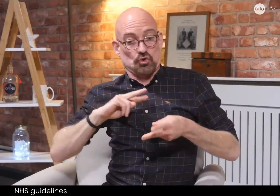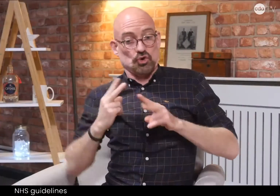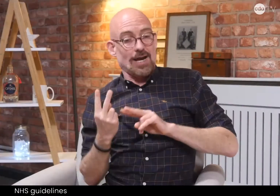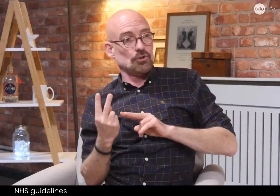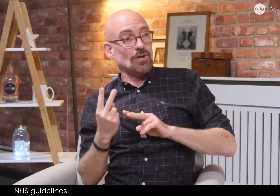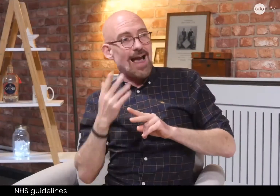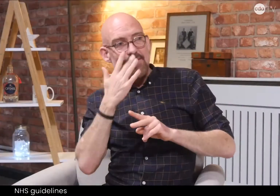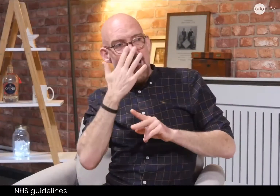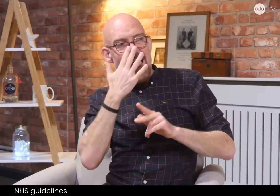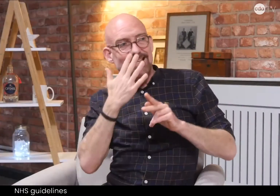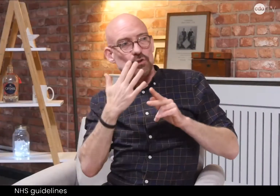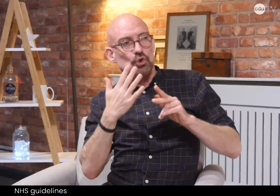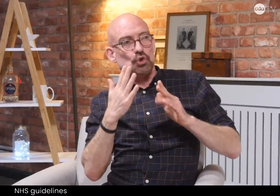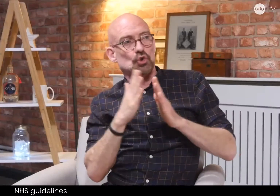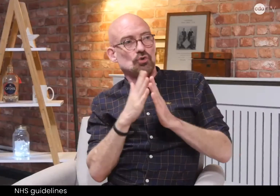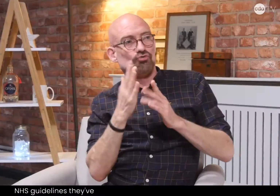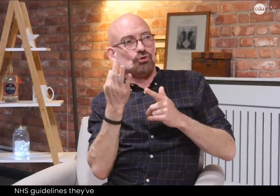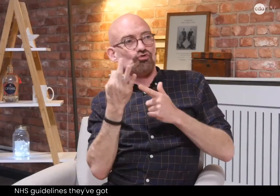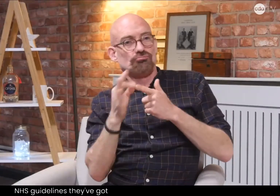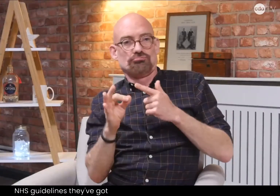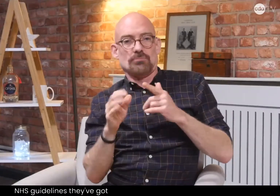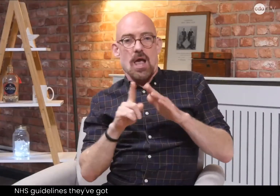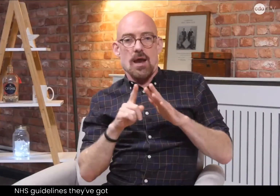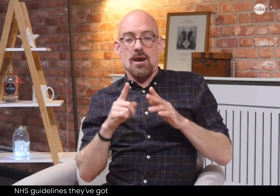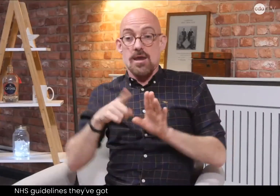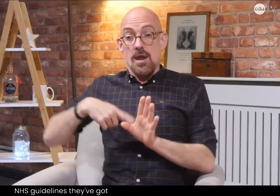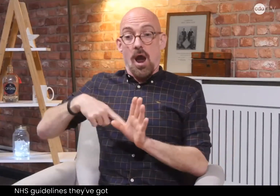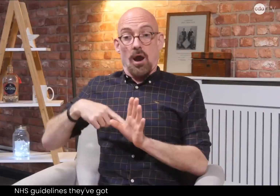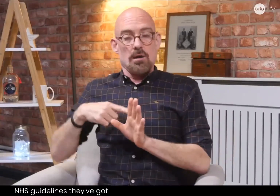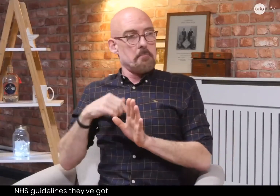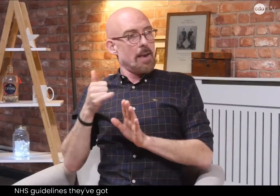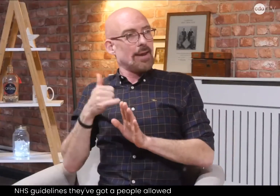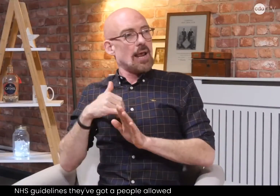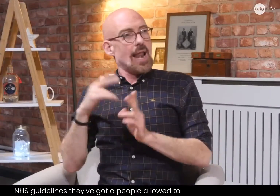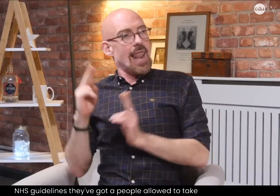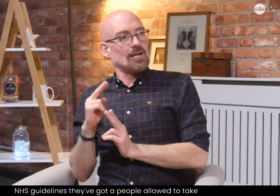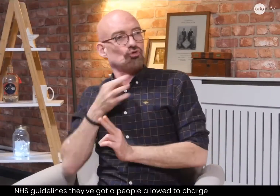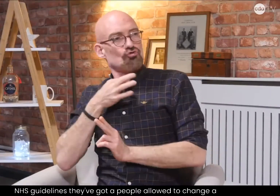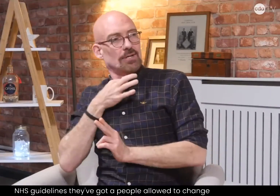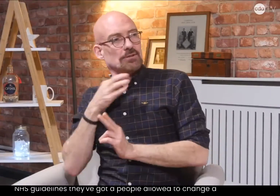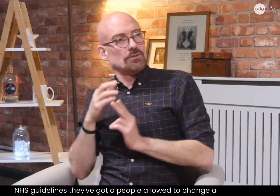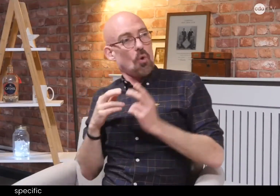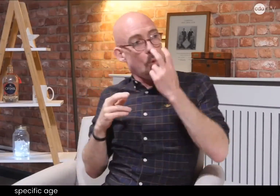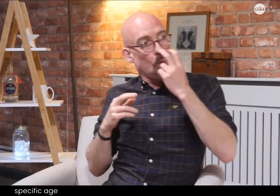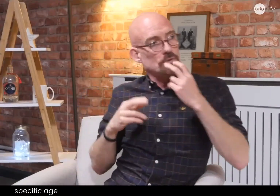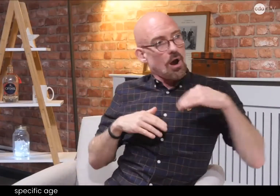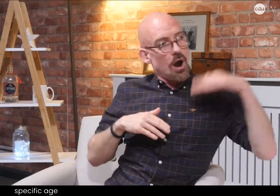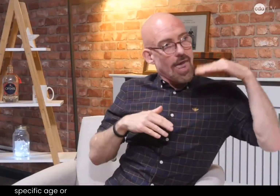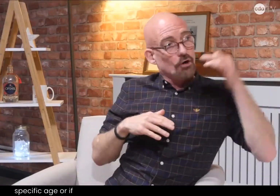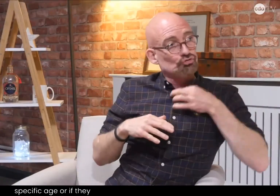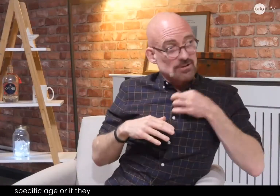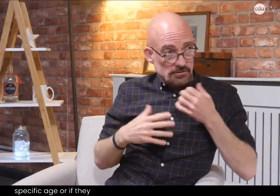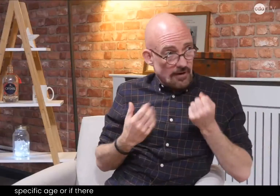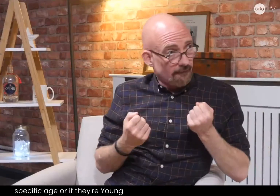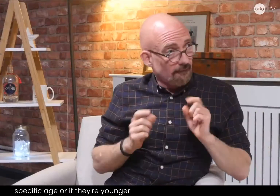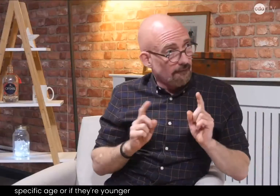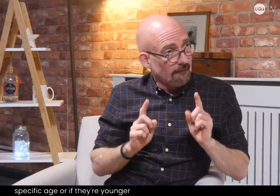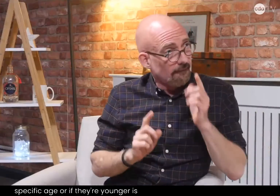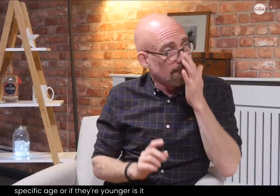they've got, are people allowed to change at a specific age, or if they're younger, is it like a less risk than if they're